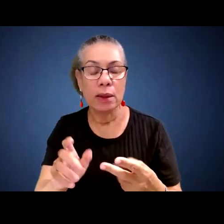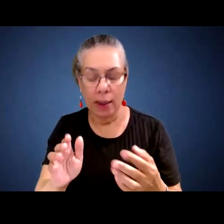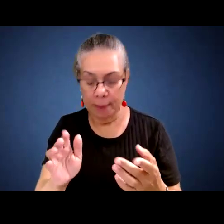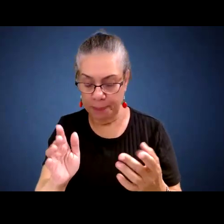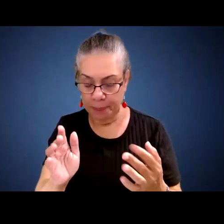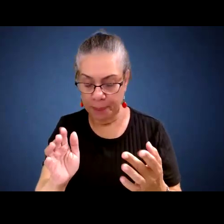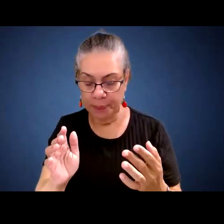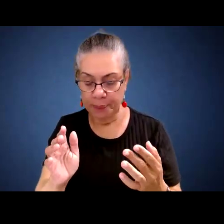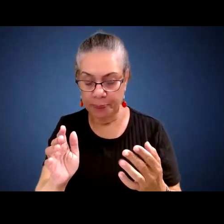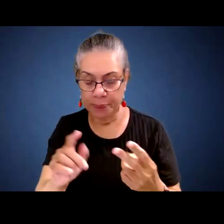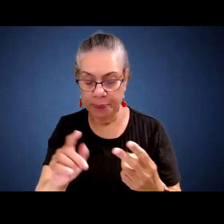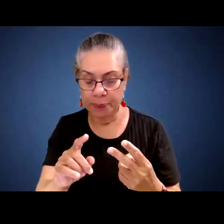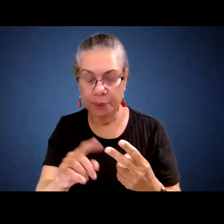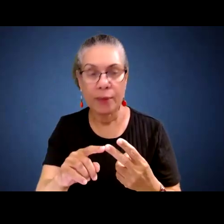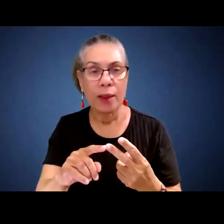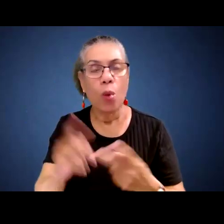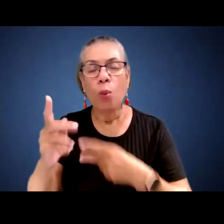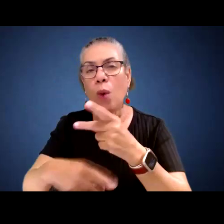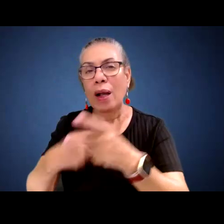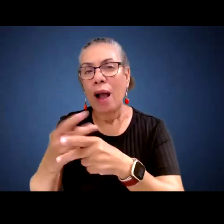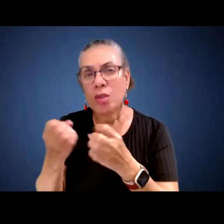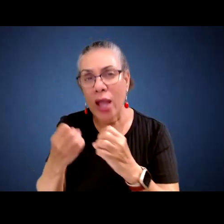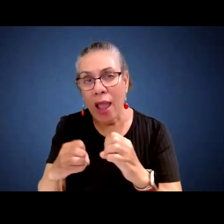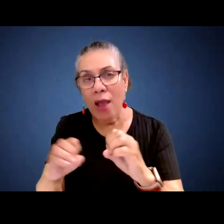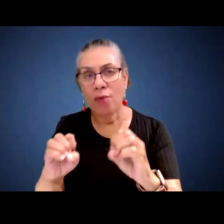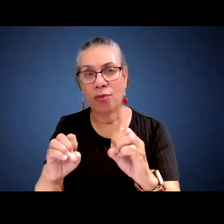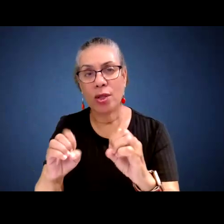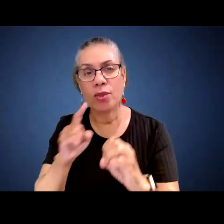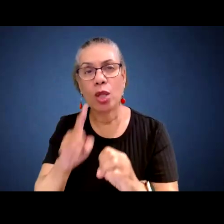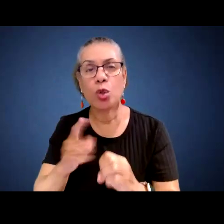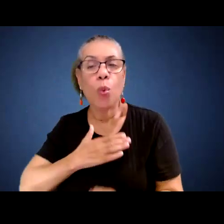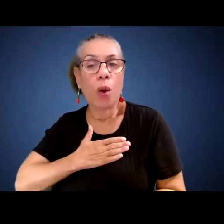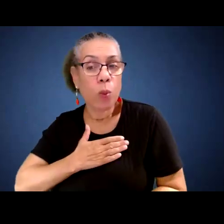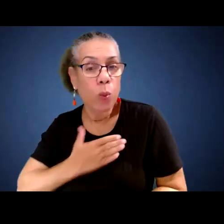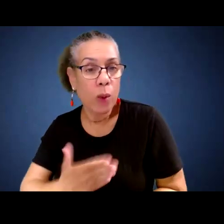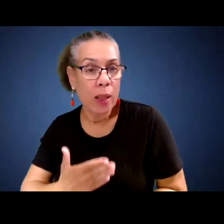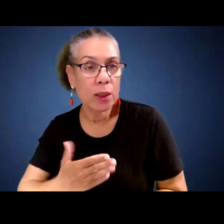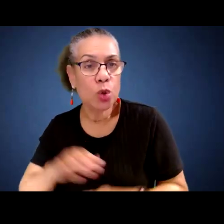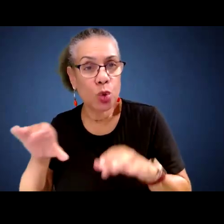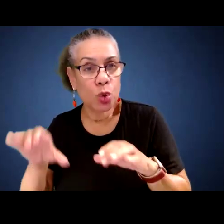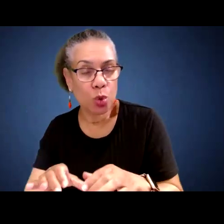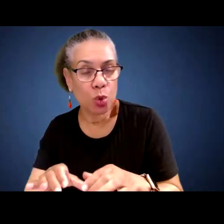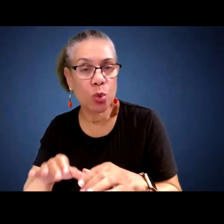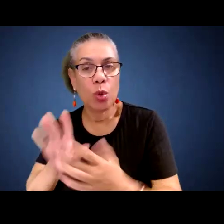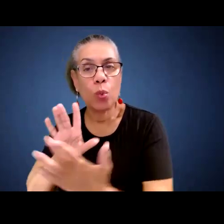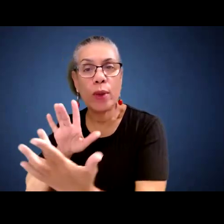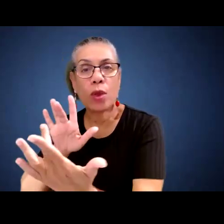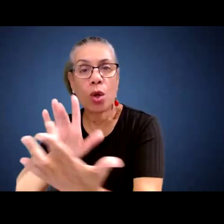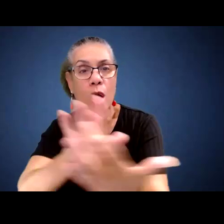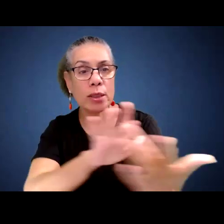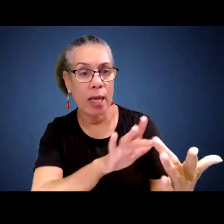and the kind of effort that you are going to implement in reaching out to